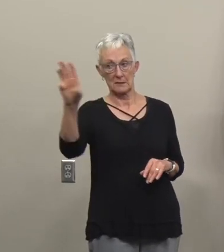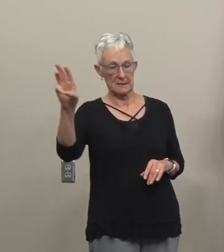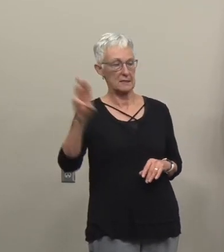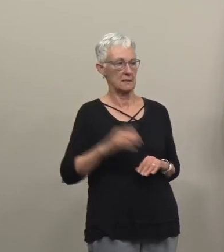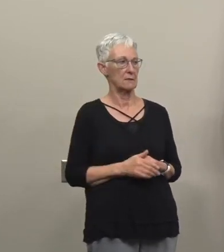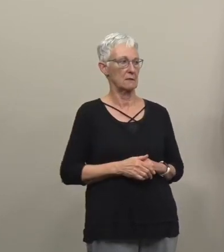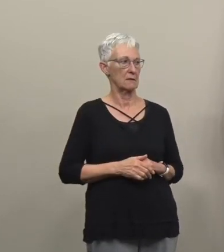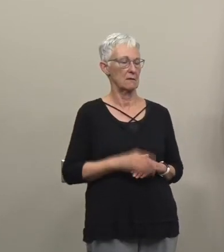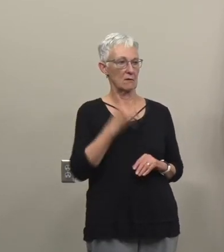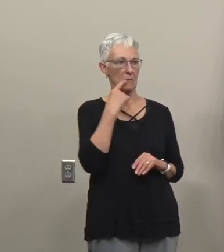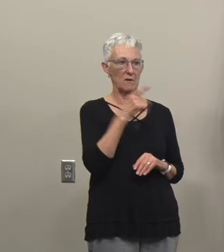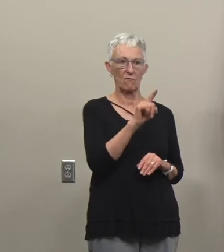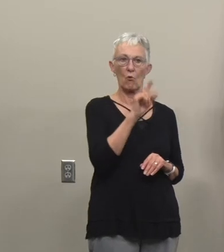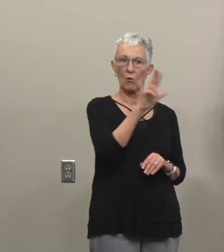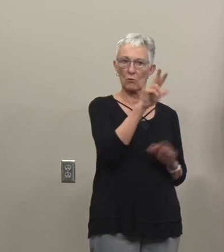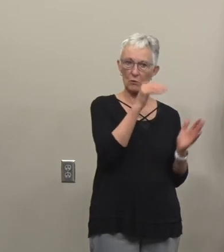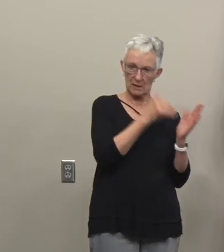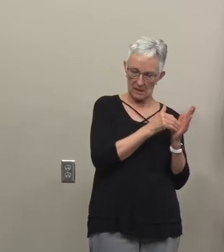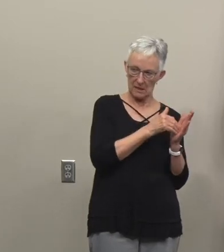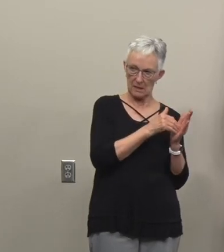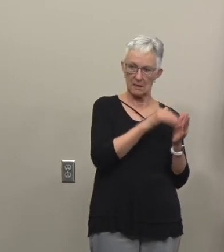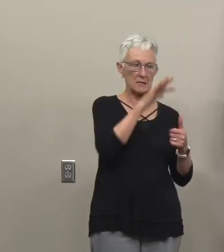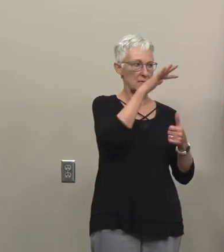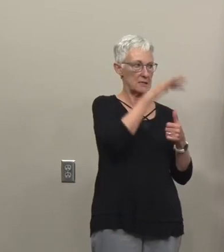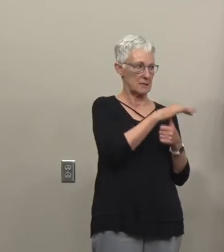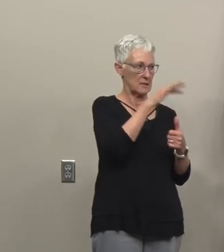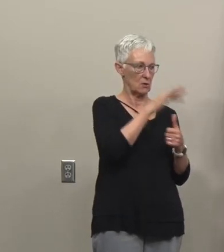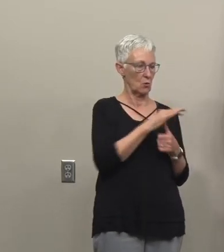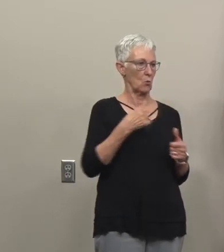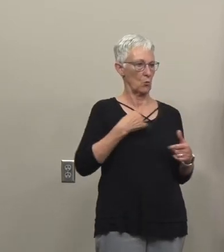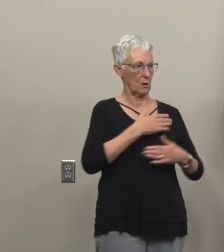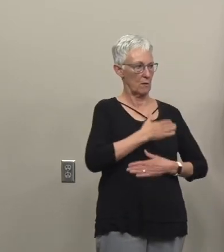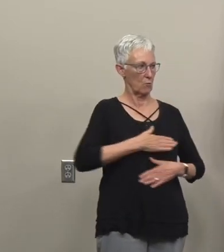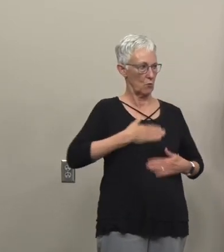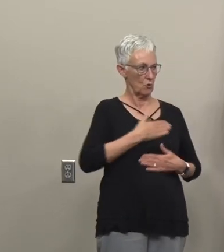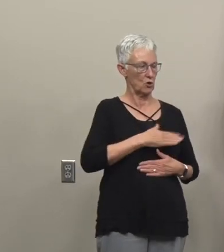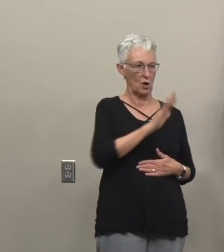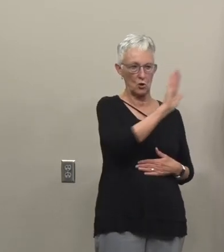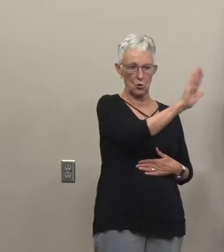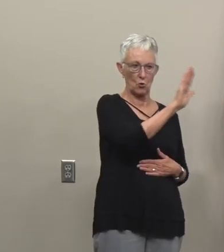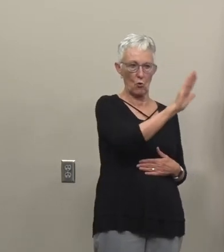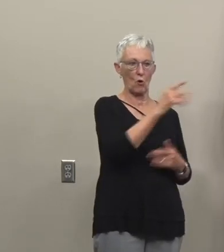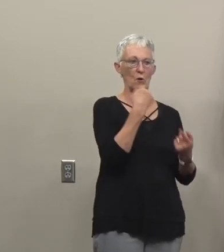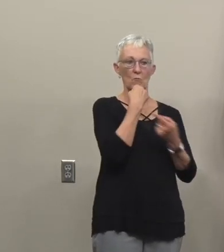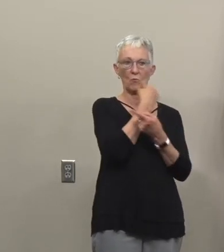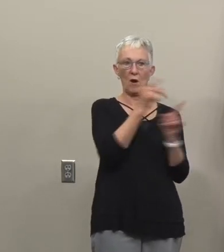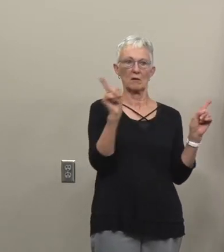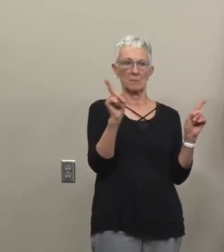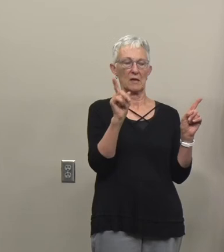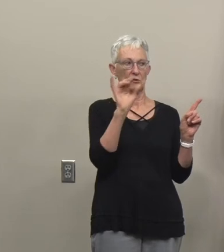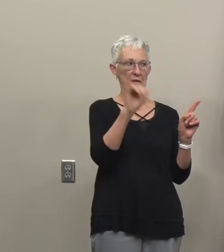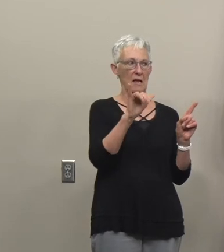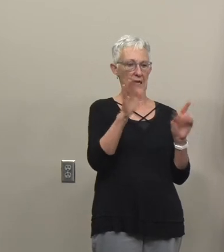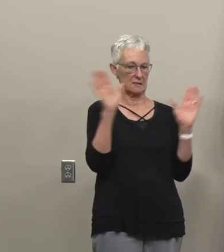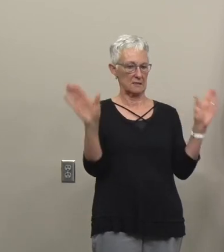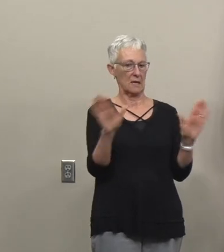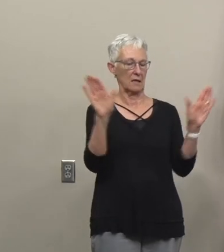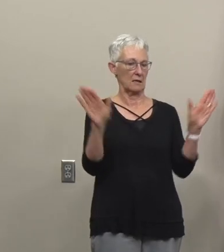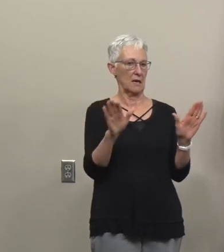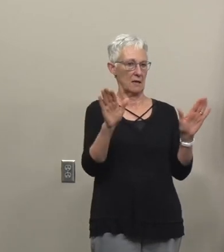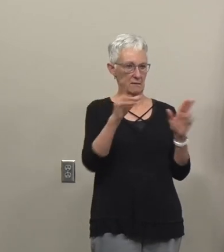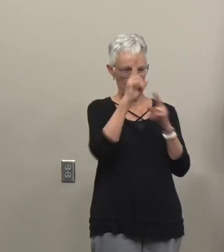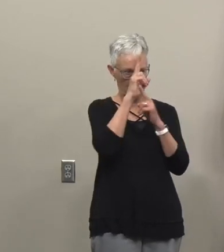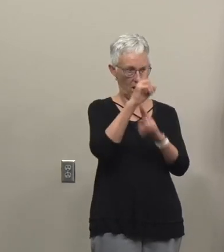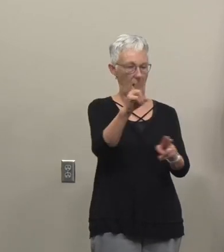behalf of about 3,000 seniors, we very much appreciate this proclamation, and we'll look forward to doing it